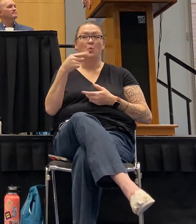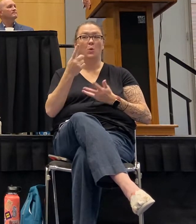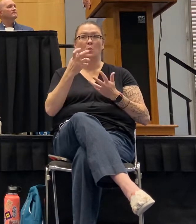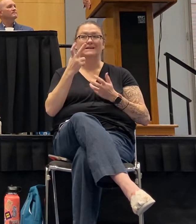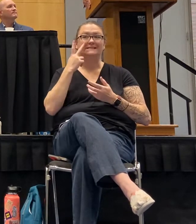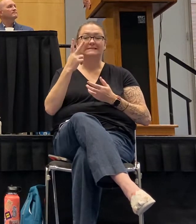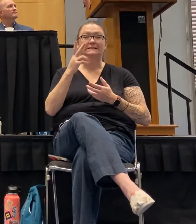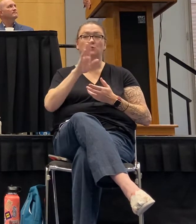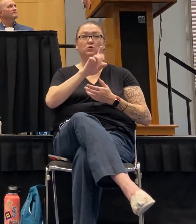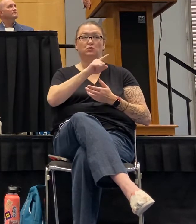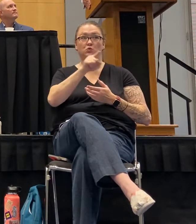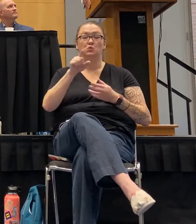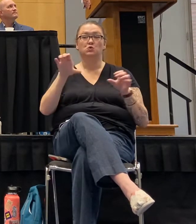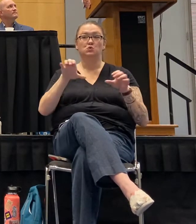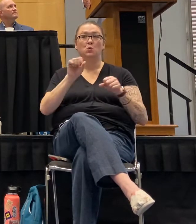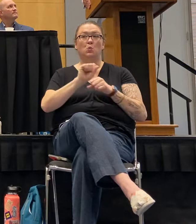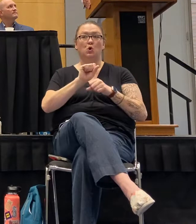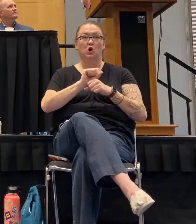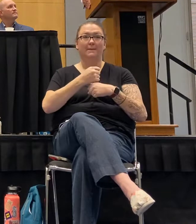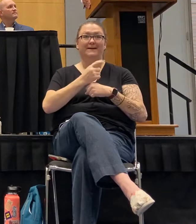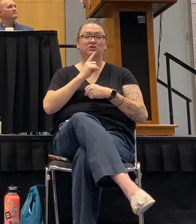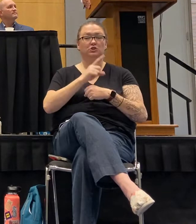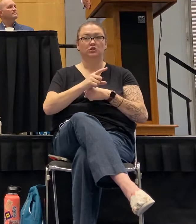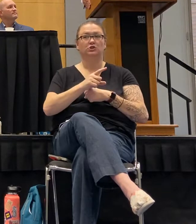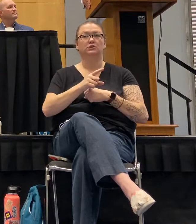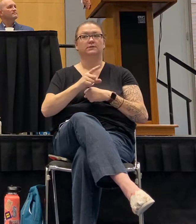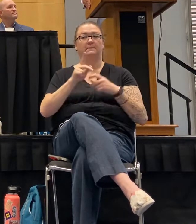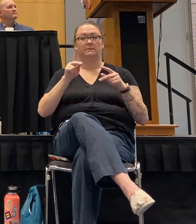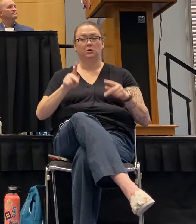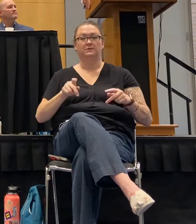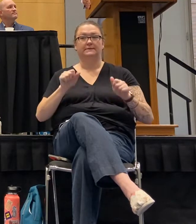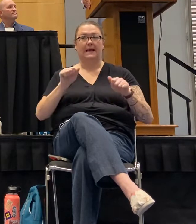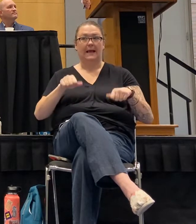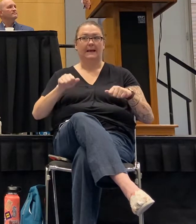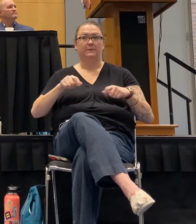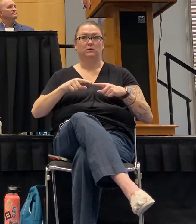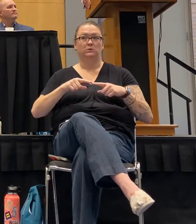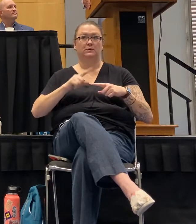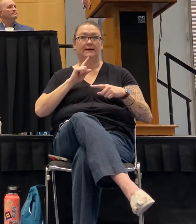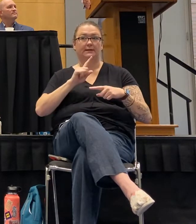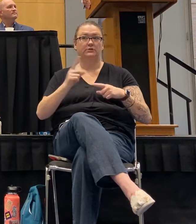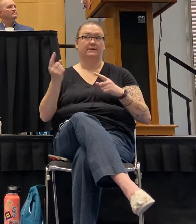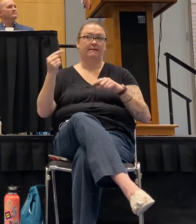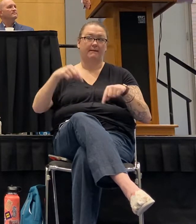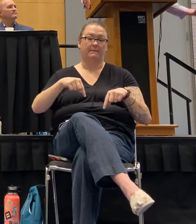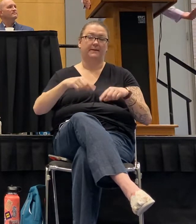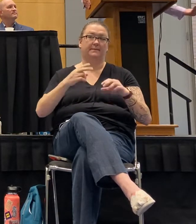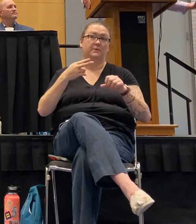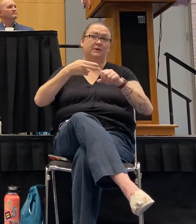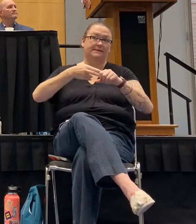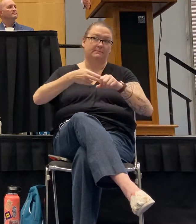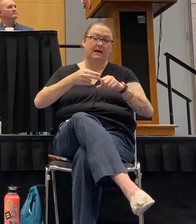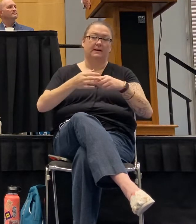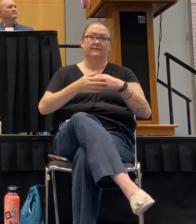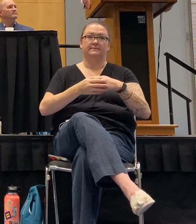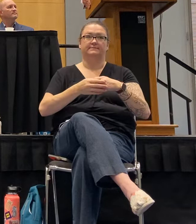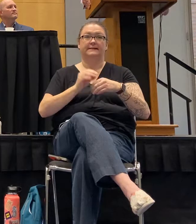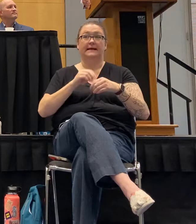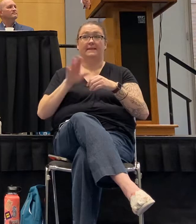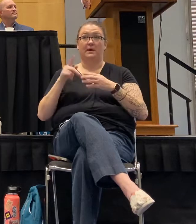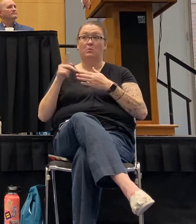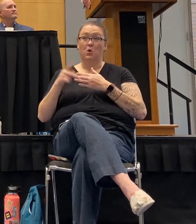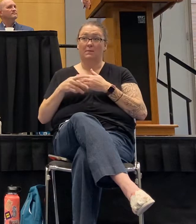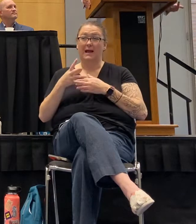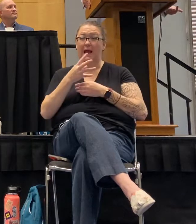want to see that you are doing the work and making sure that the person is able to actually come and participate in their